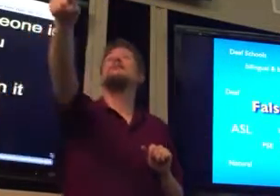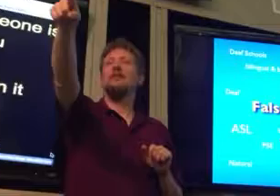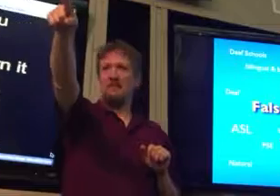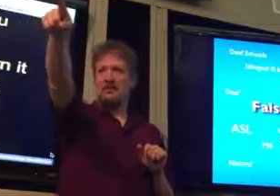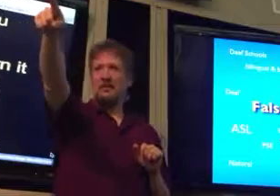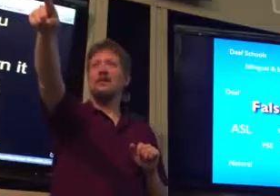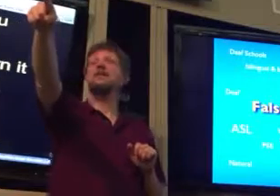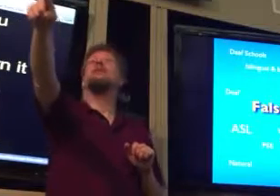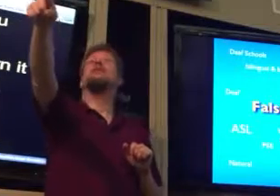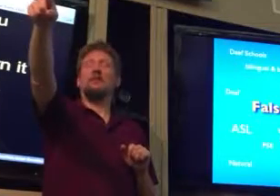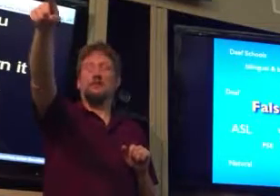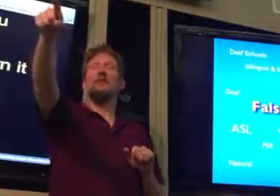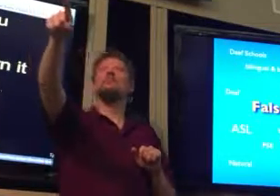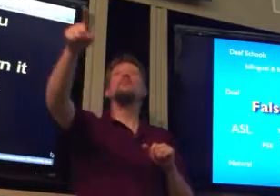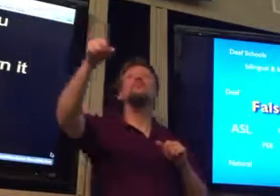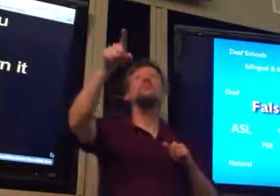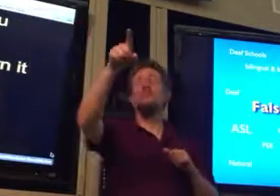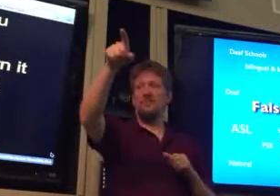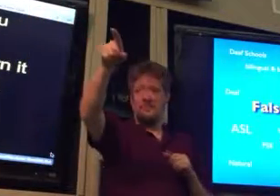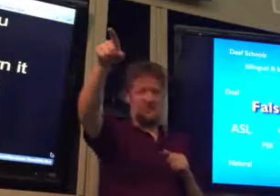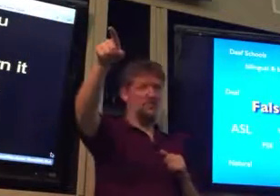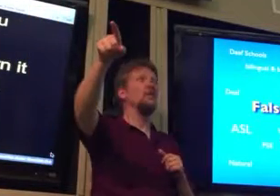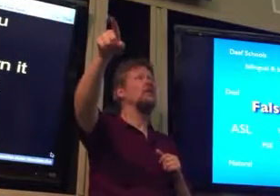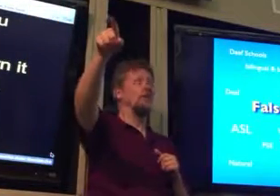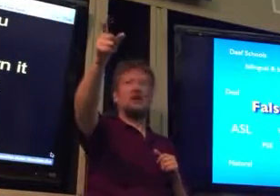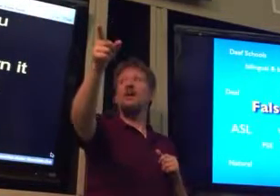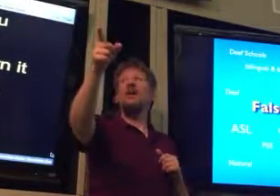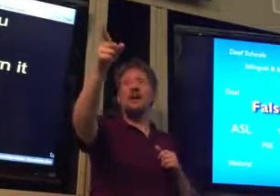Yeah, what does the word solitaire mean, or solitary?